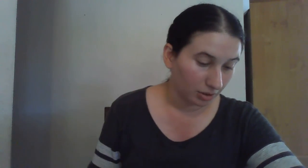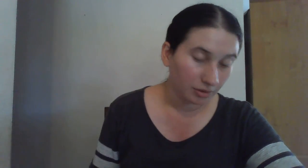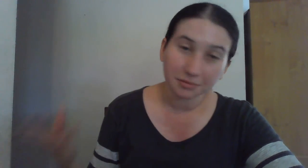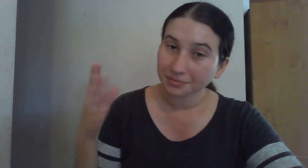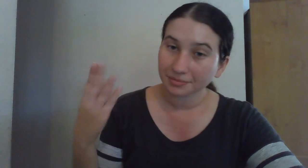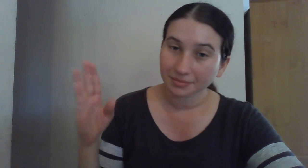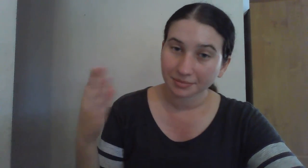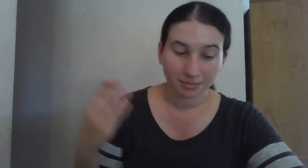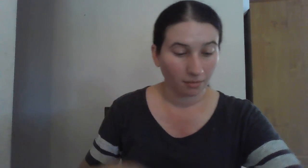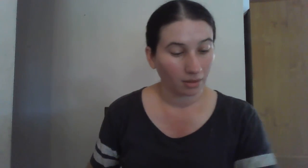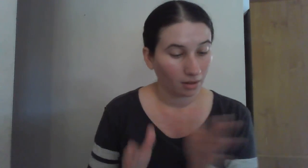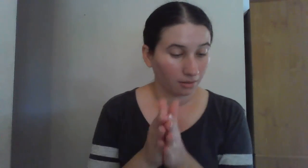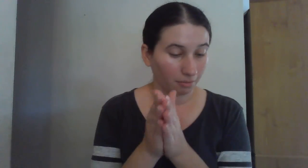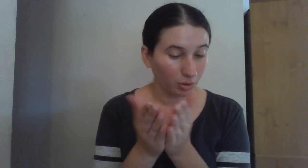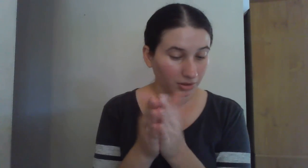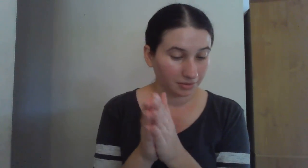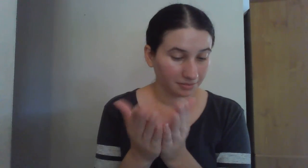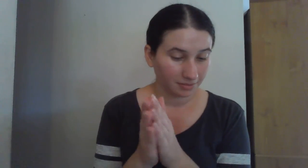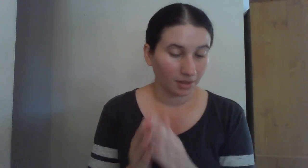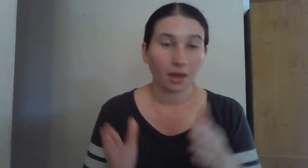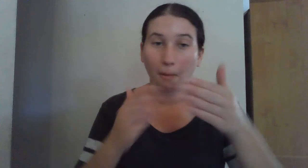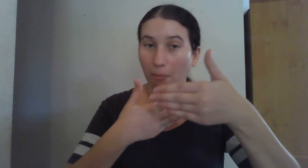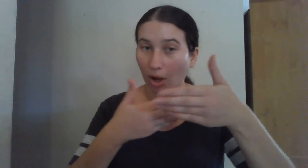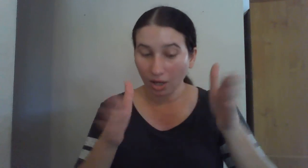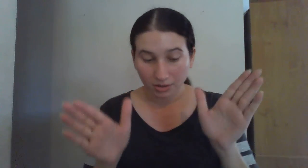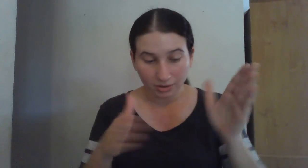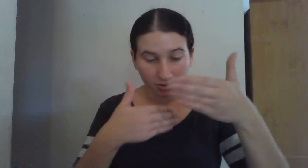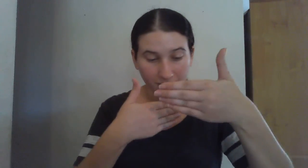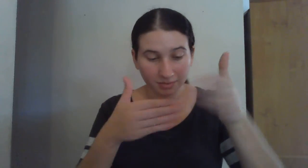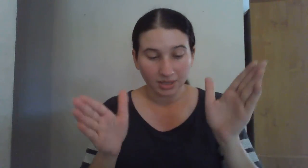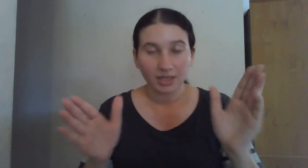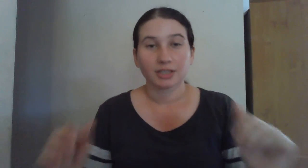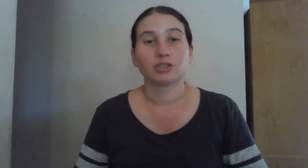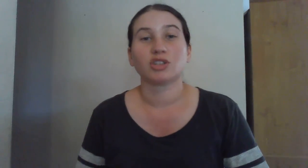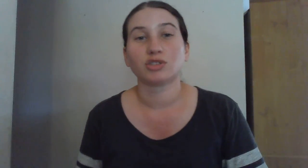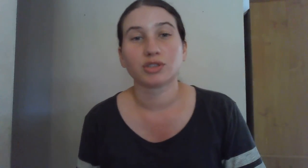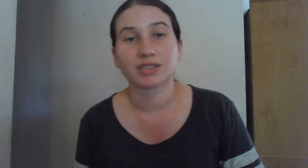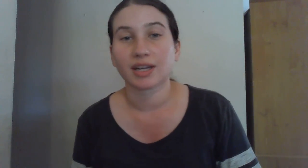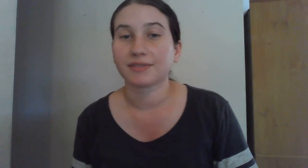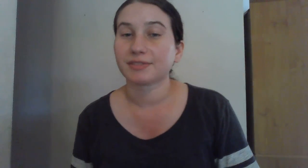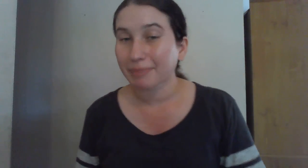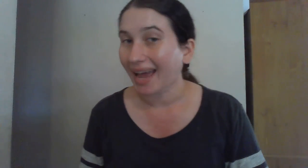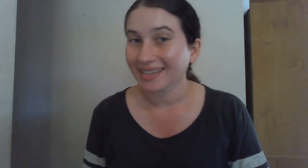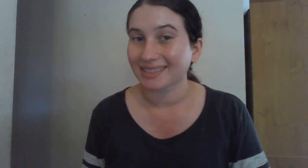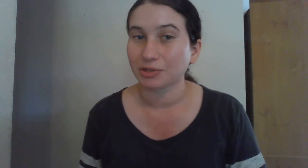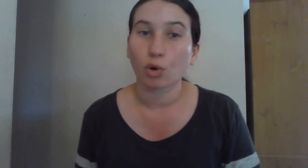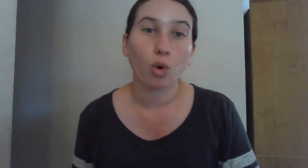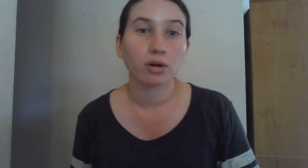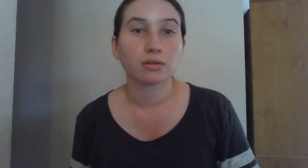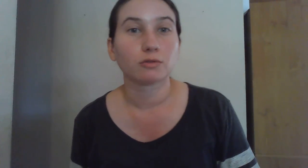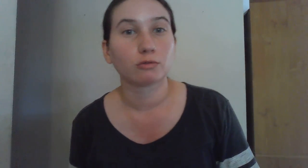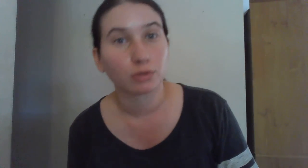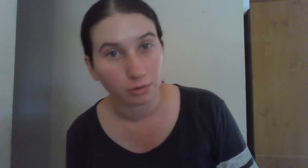Blue, book. Box. This is also the sign for package or